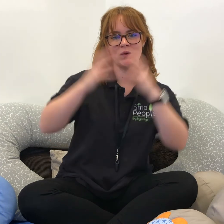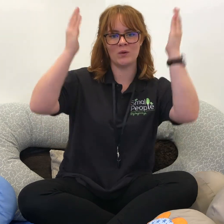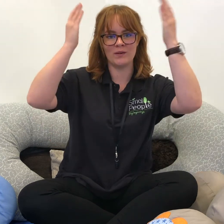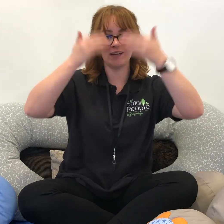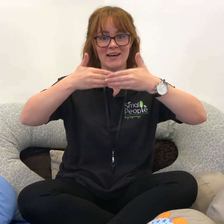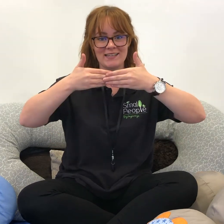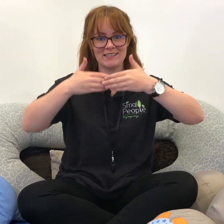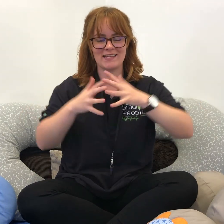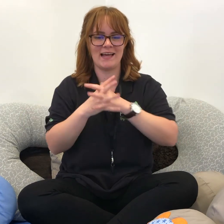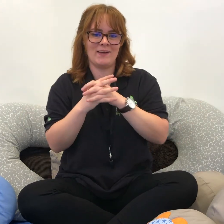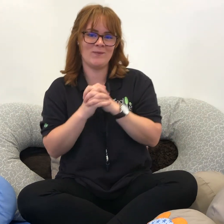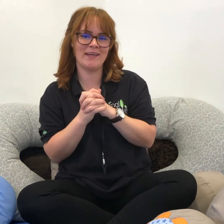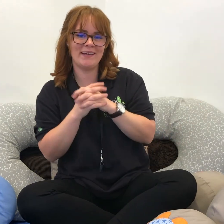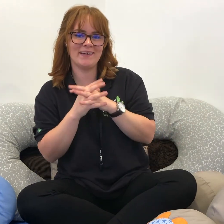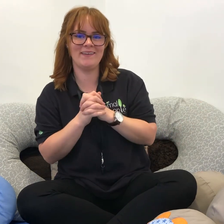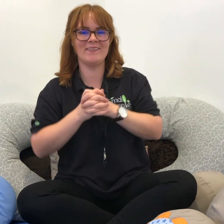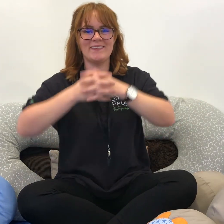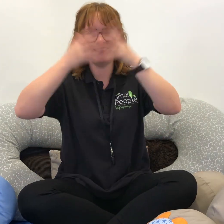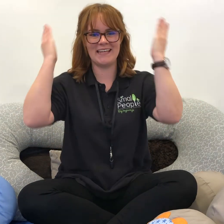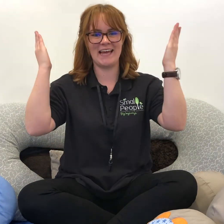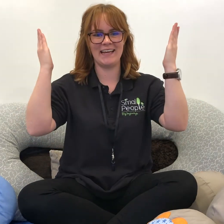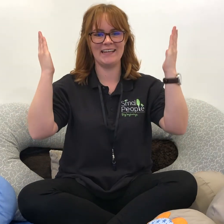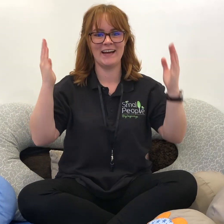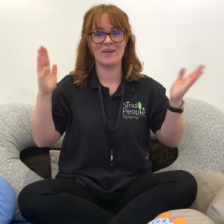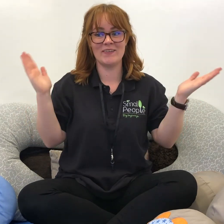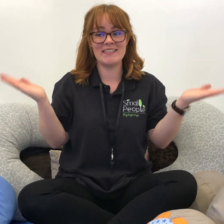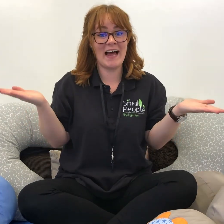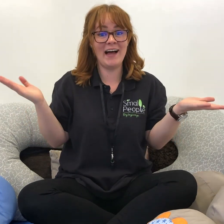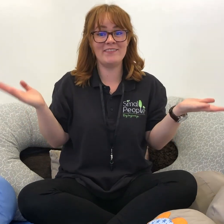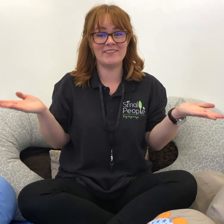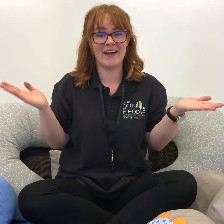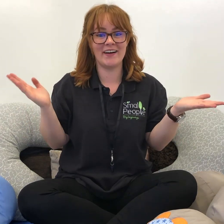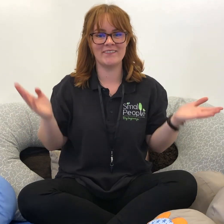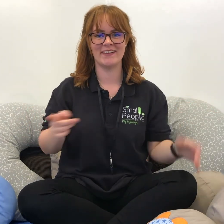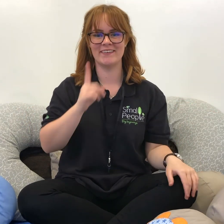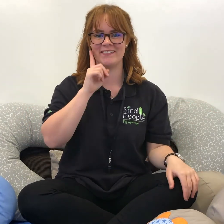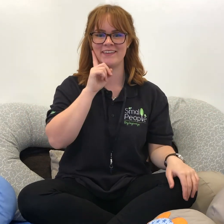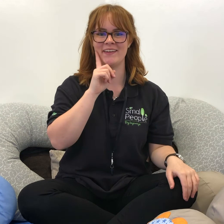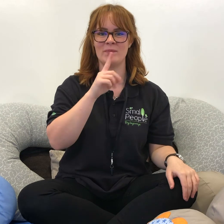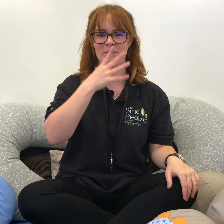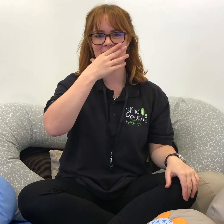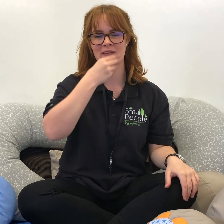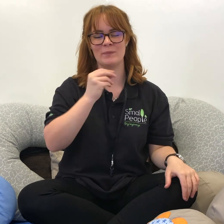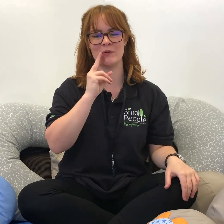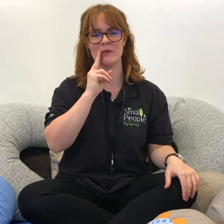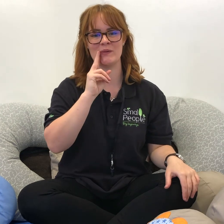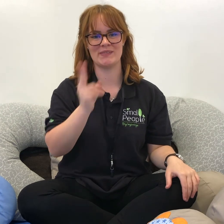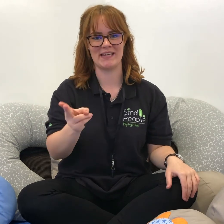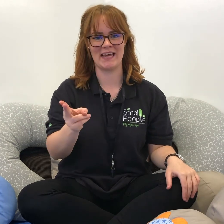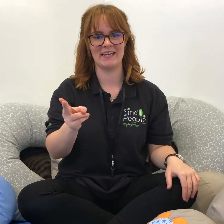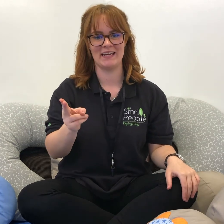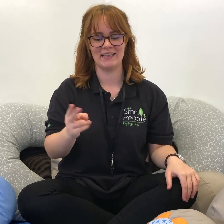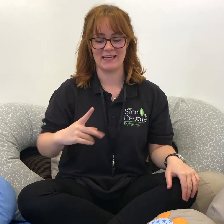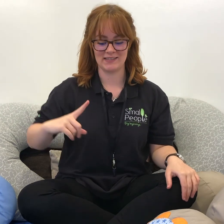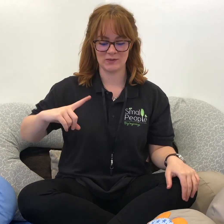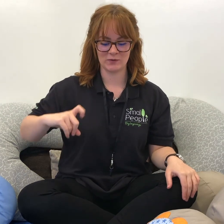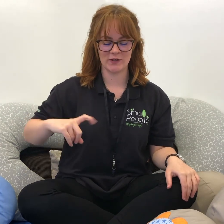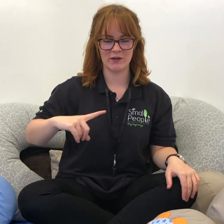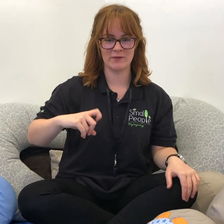all night and wiggle all day, whatever will the people say. There's a worm at